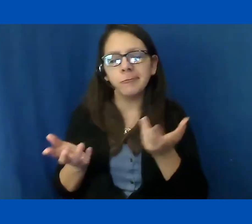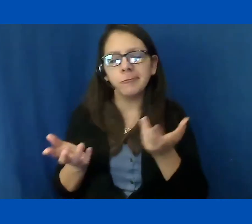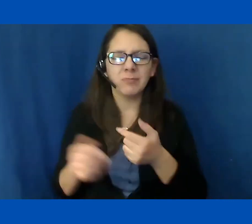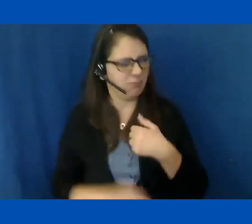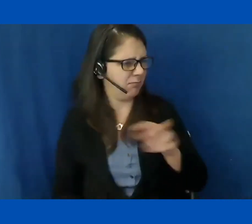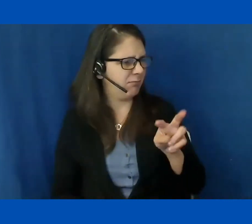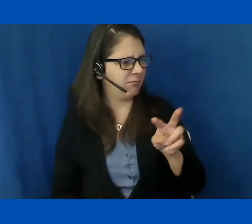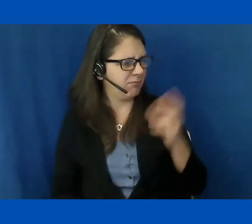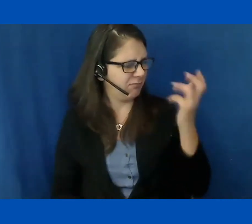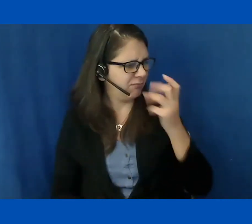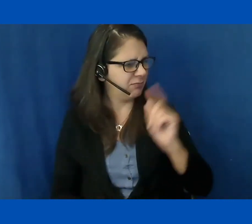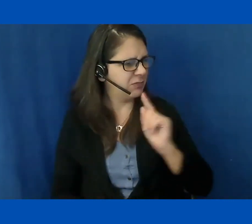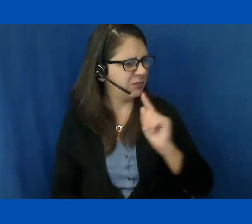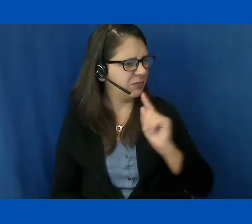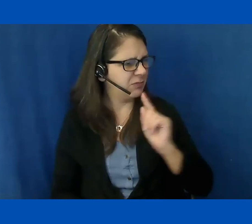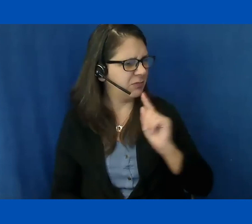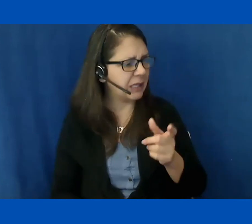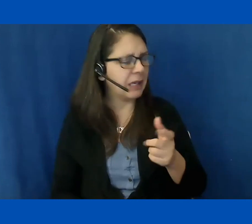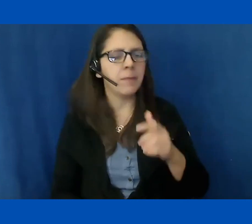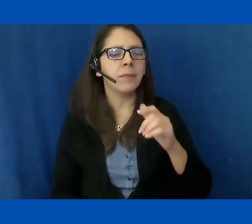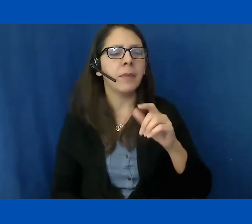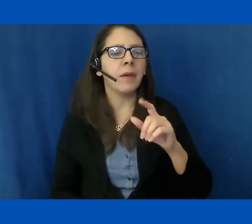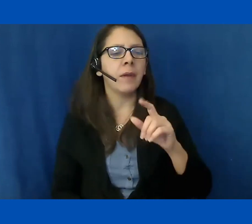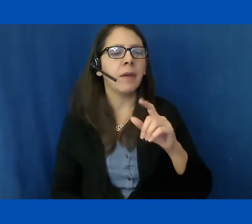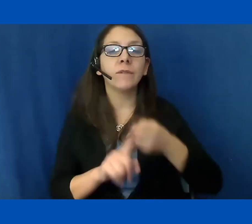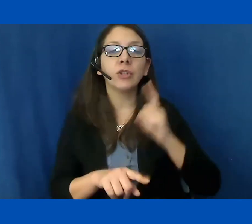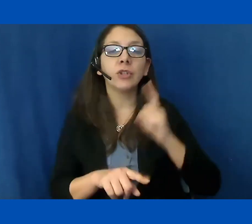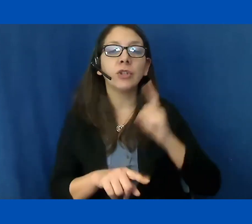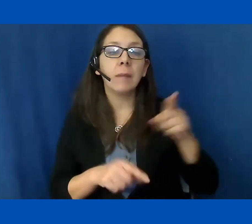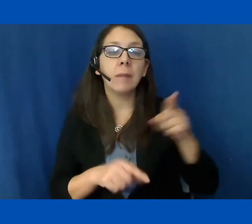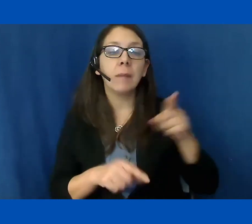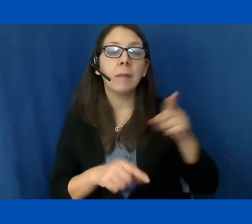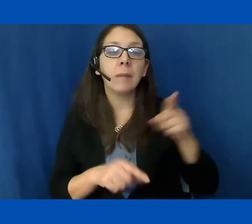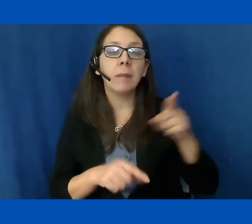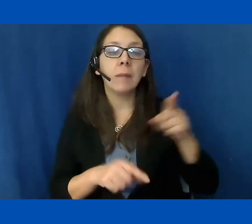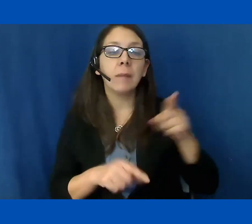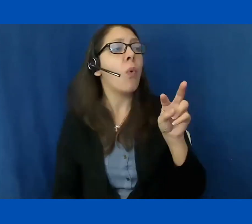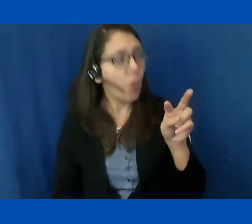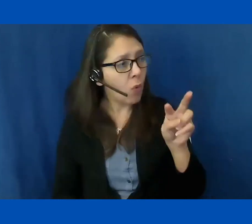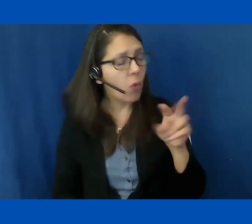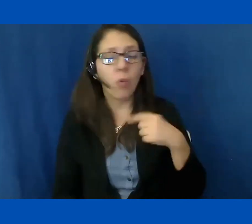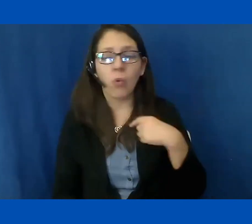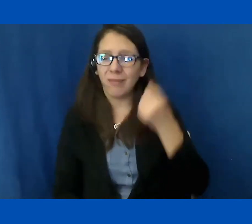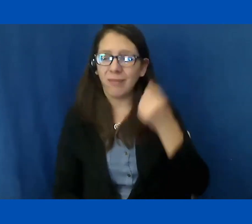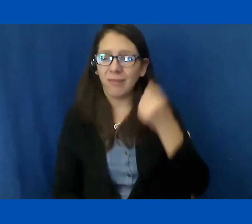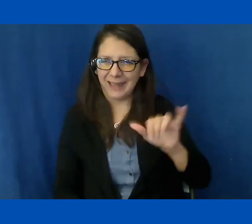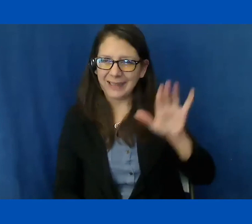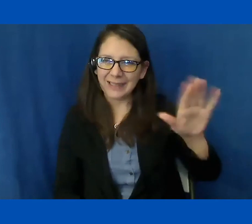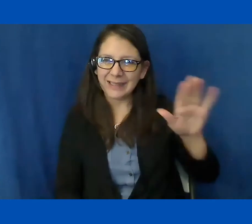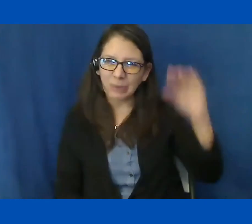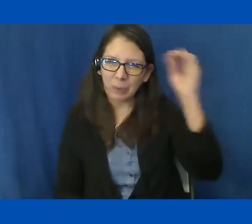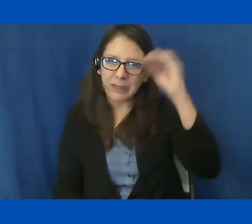right. I didn't feel bad at first because I was like, wow, okay. It's an opinion after all, right?